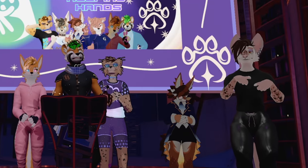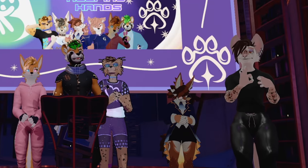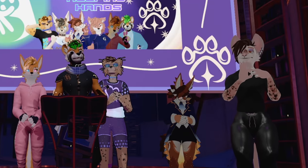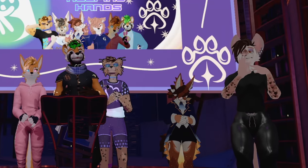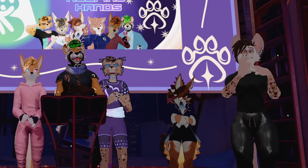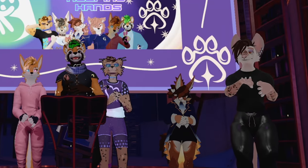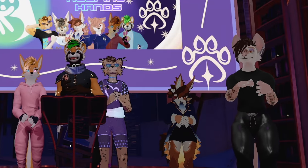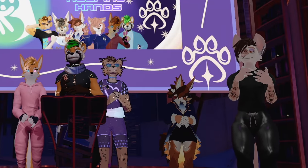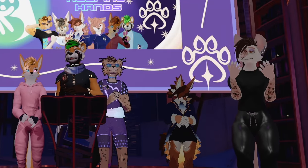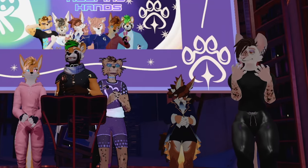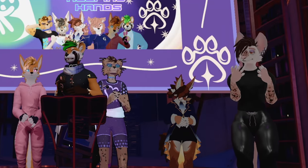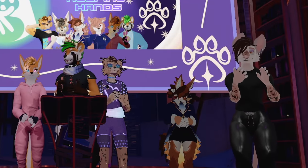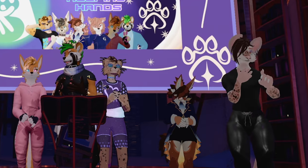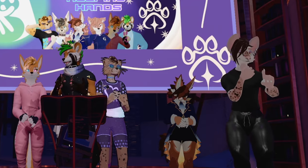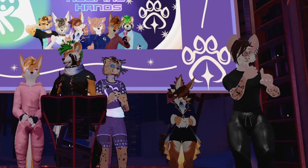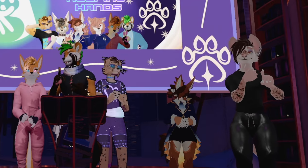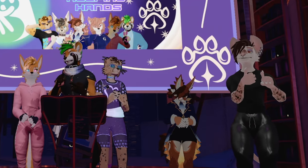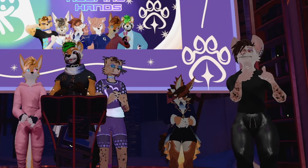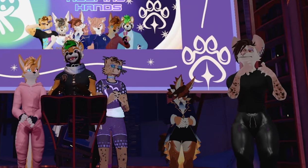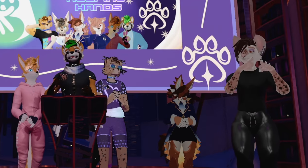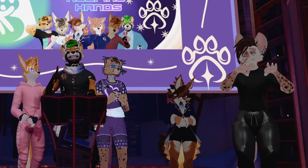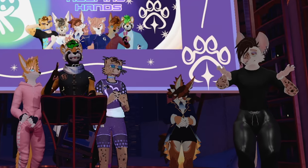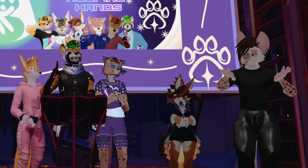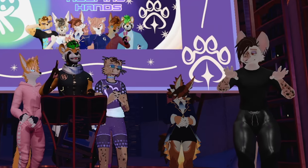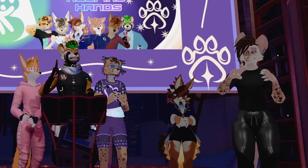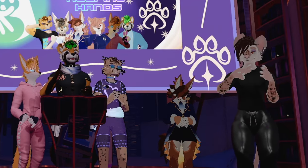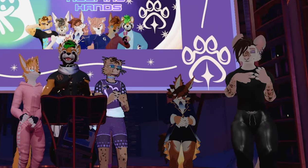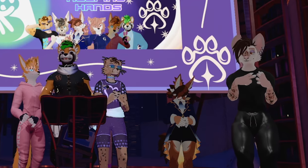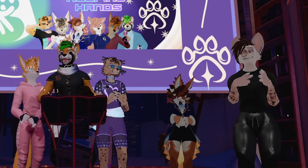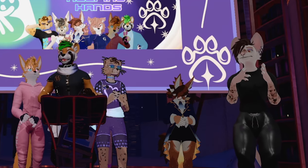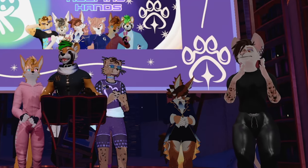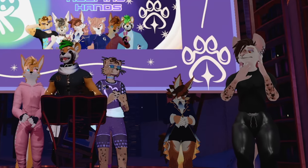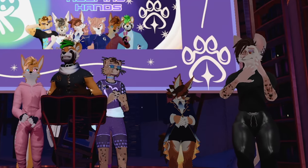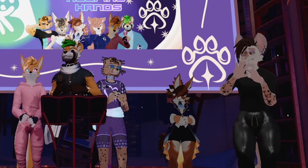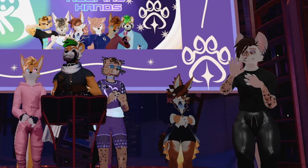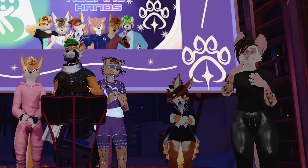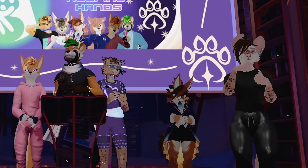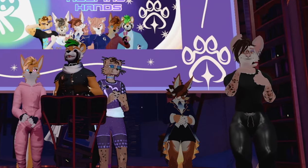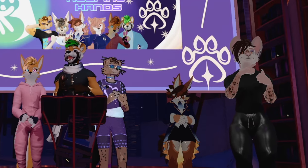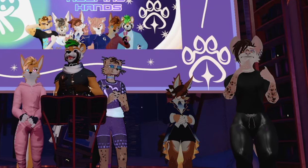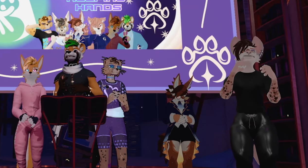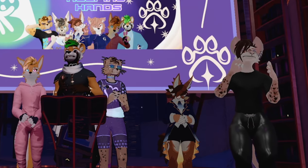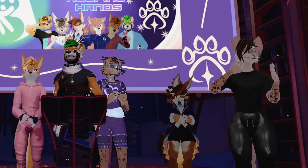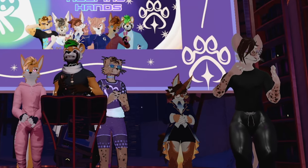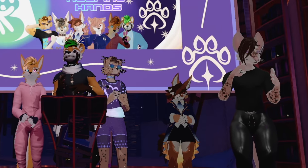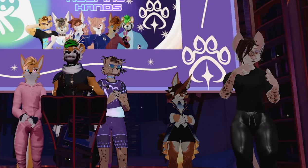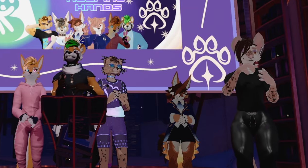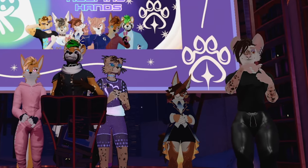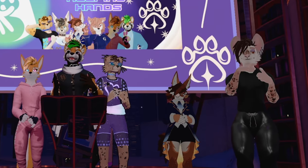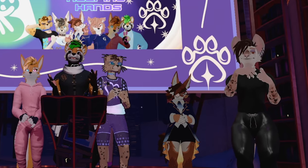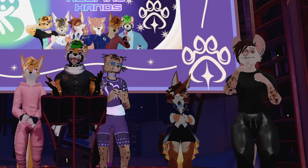itself. It develops with its own accents. It develops with its own dialects. and just part